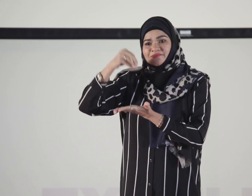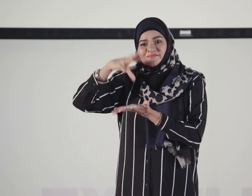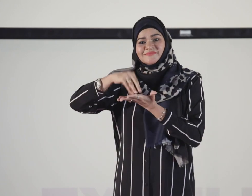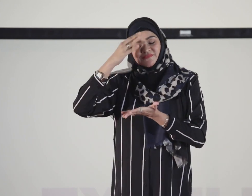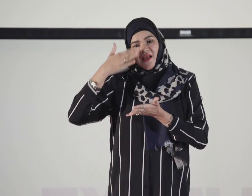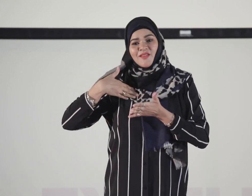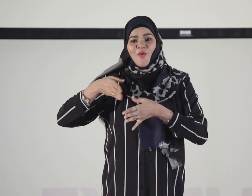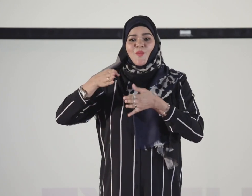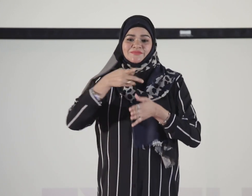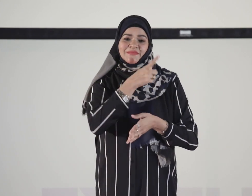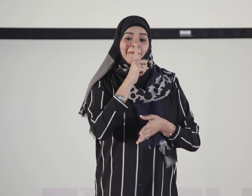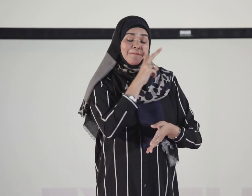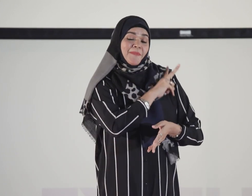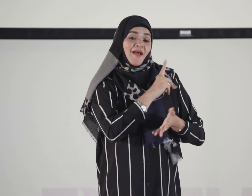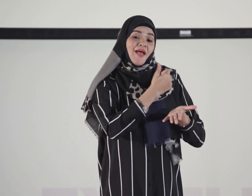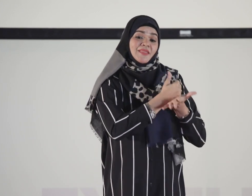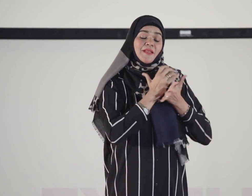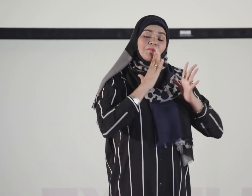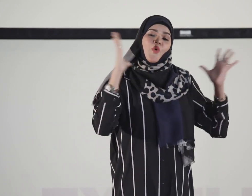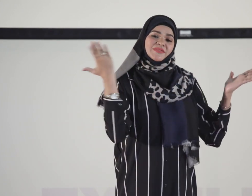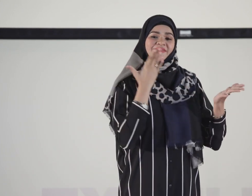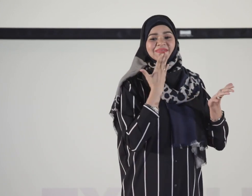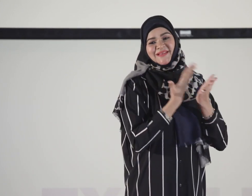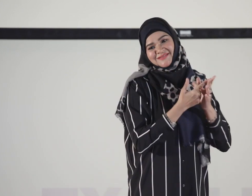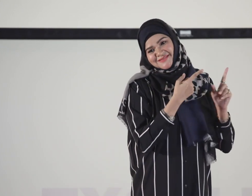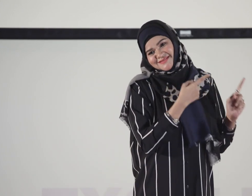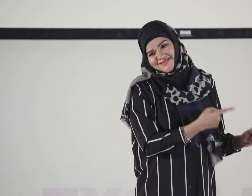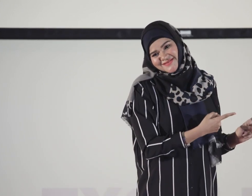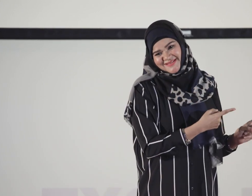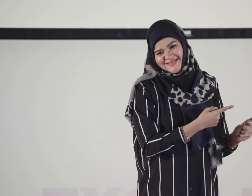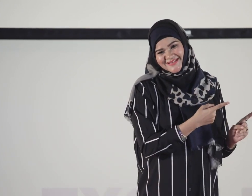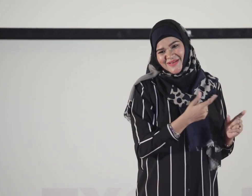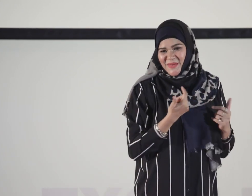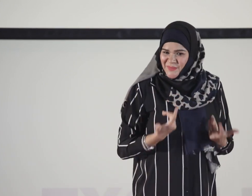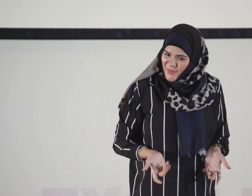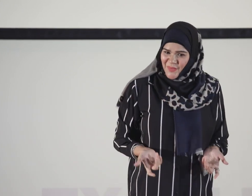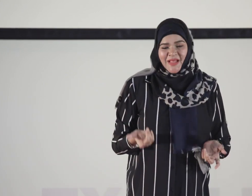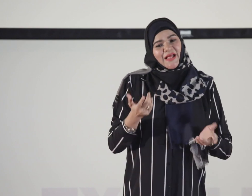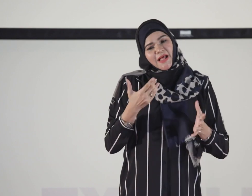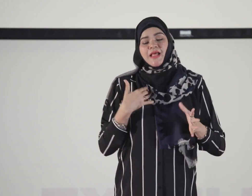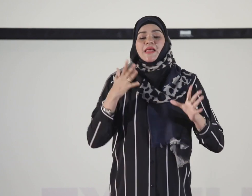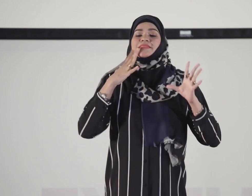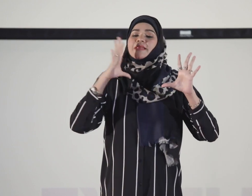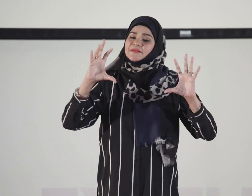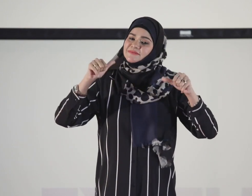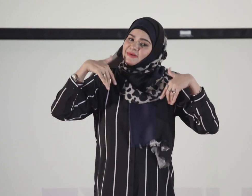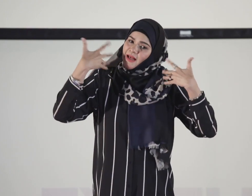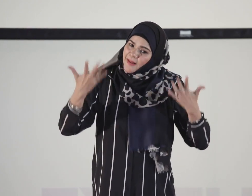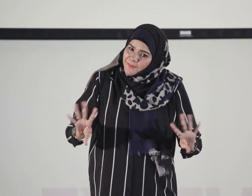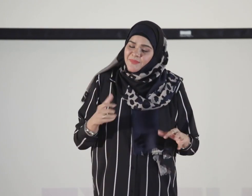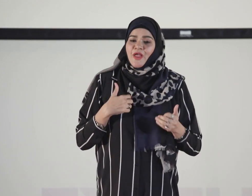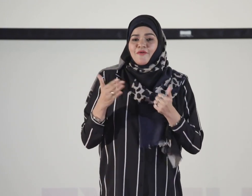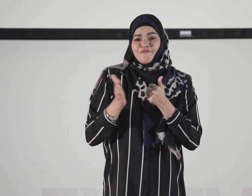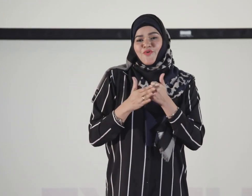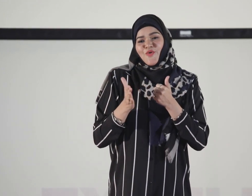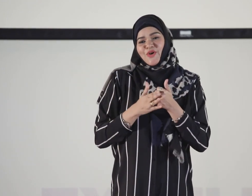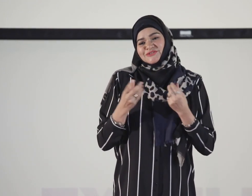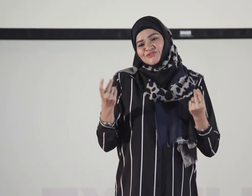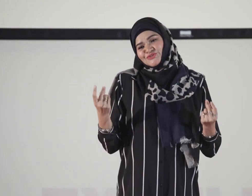hearing trainers? But she was the one who went with me, and I would always thank her for that. When I